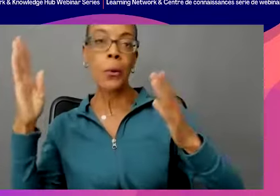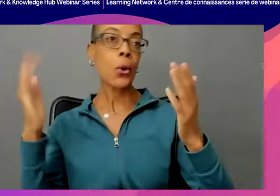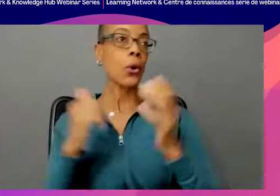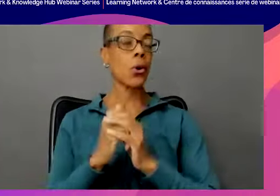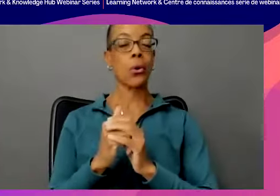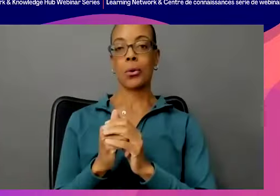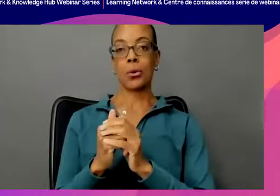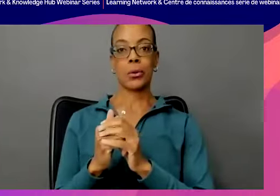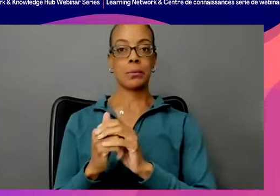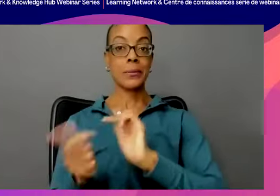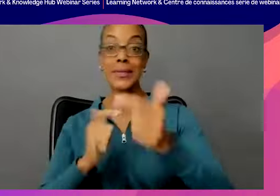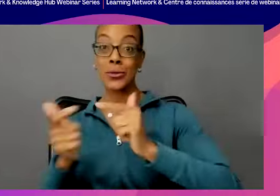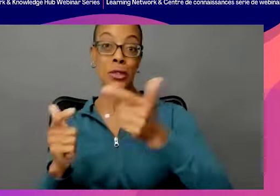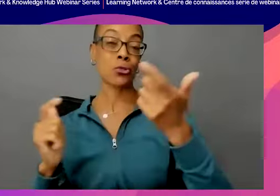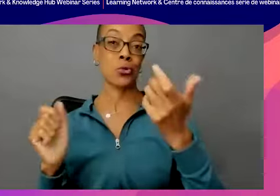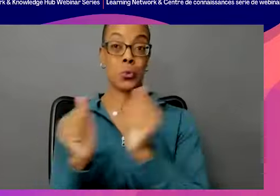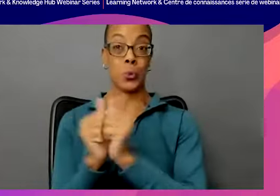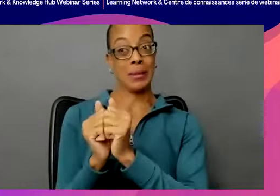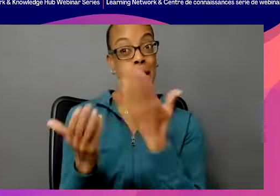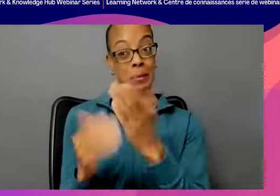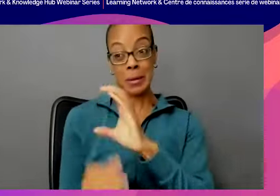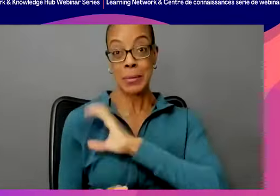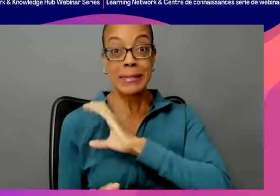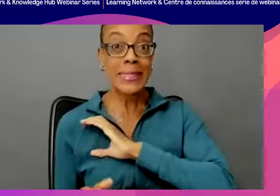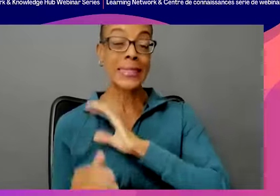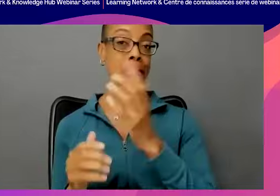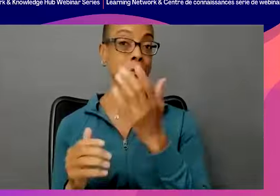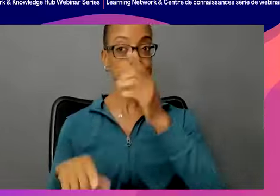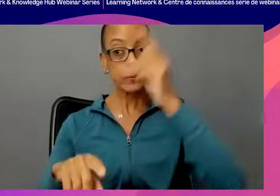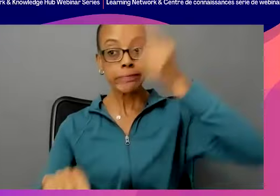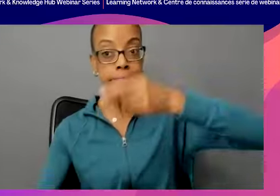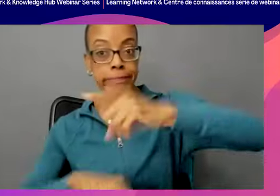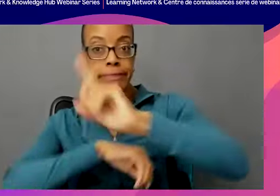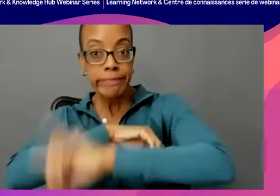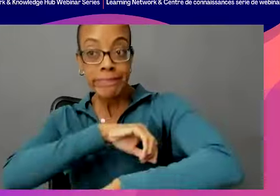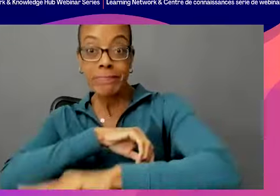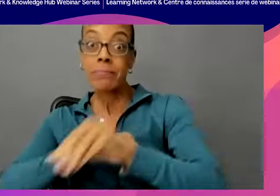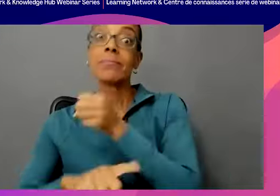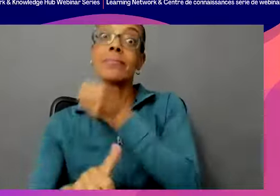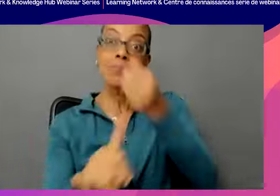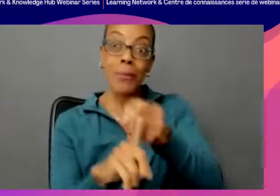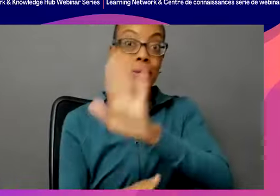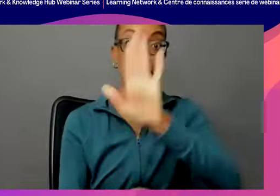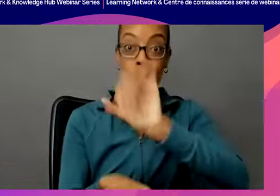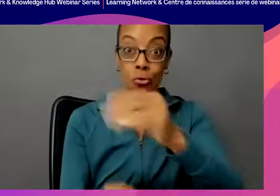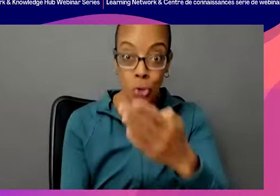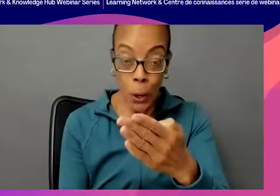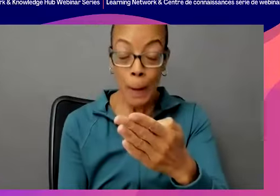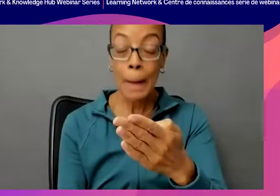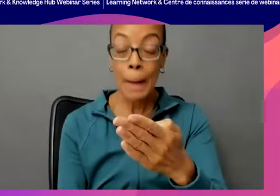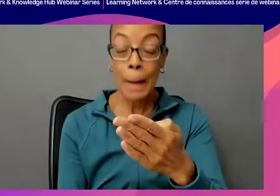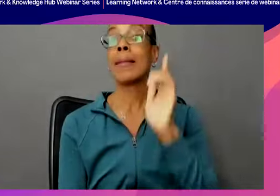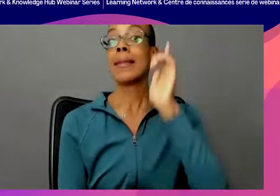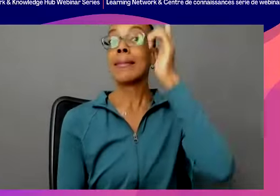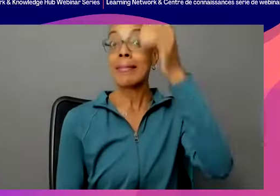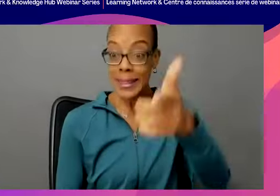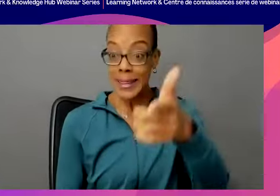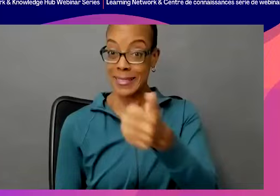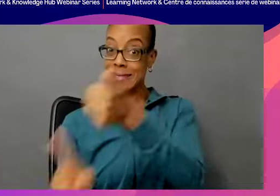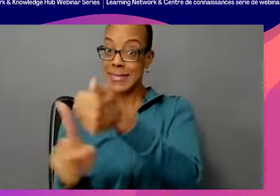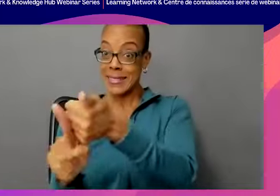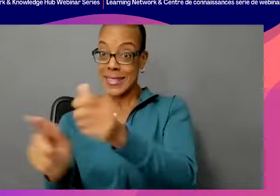judicial system, both of which can affect employment later on. Then when that kid becomes pregnant or gets another